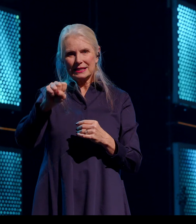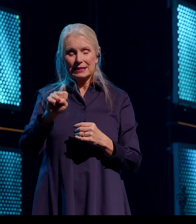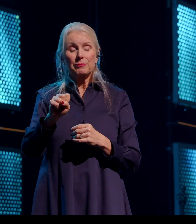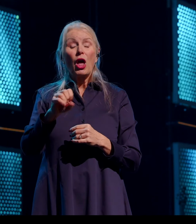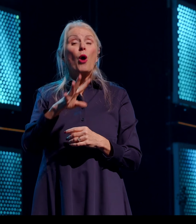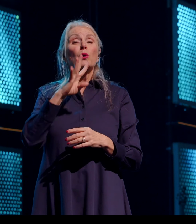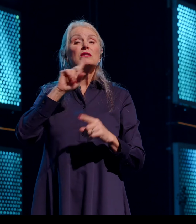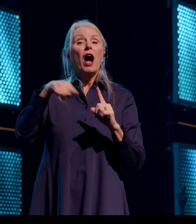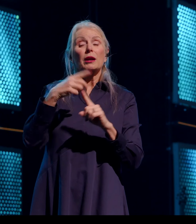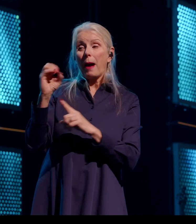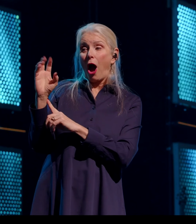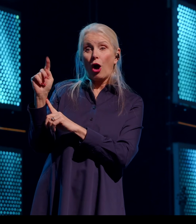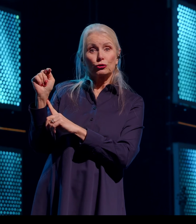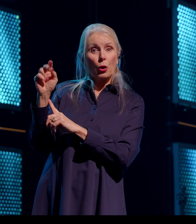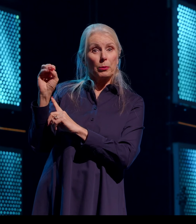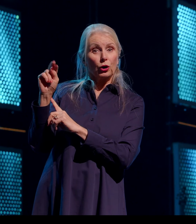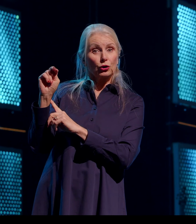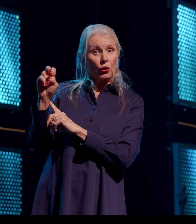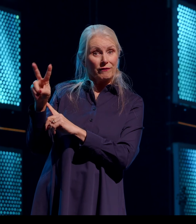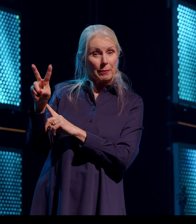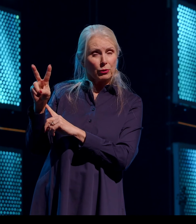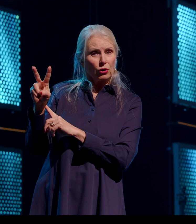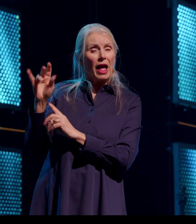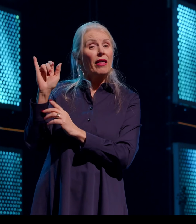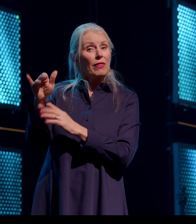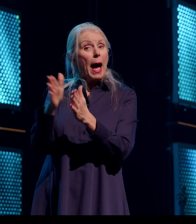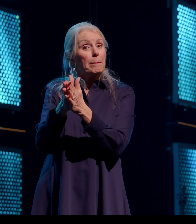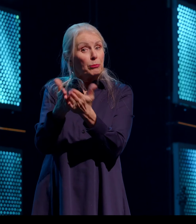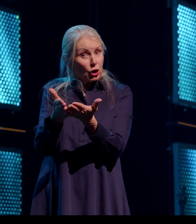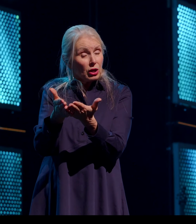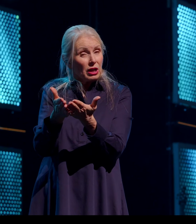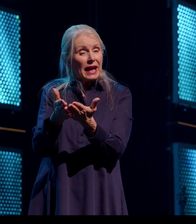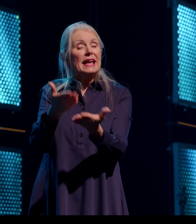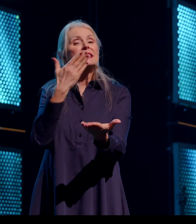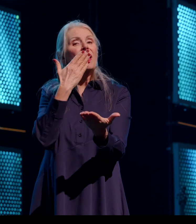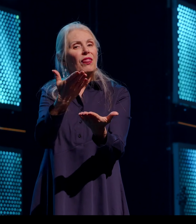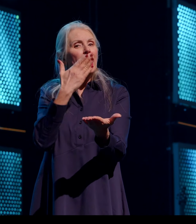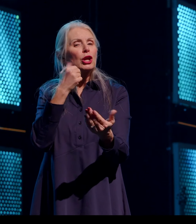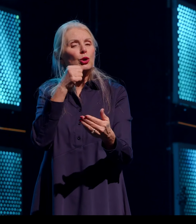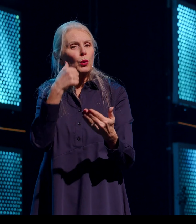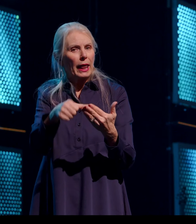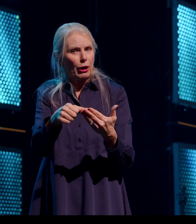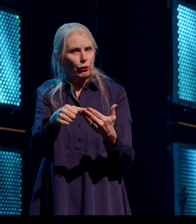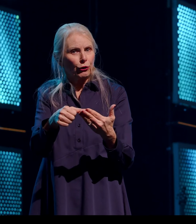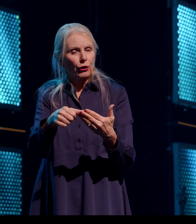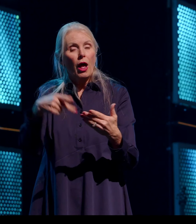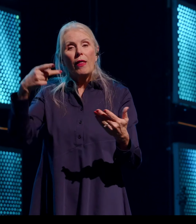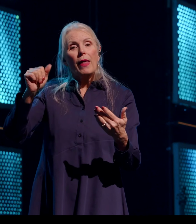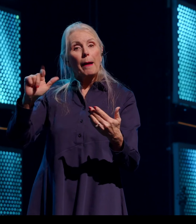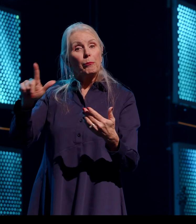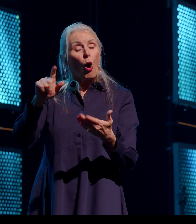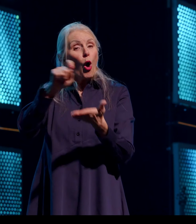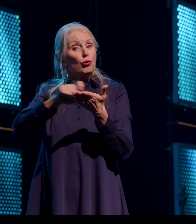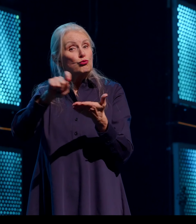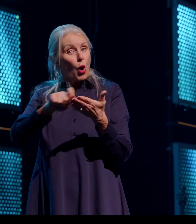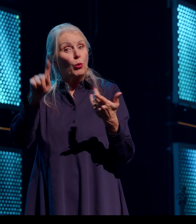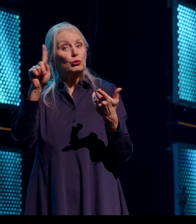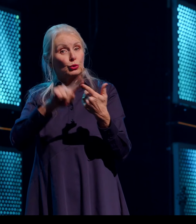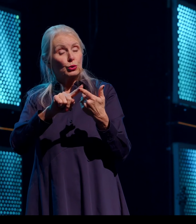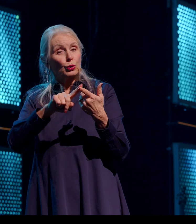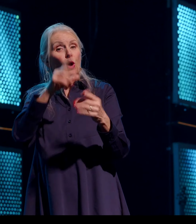October, November, the book of Philippians is a thank you letter that Paul wrote to the church of Philippi for the generous